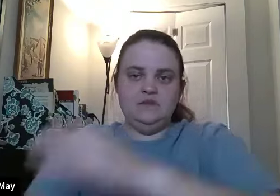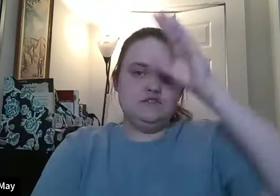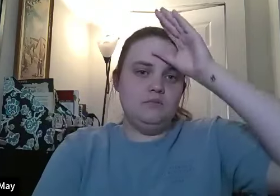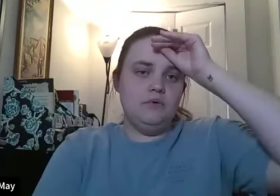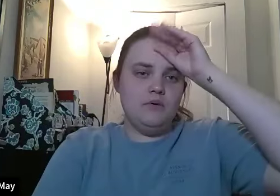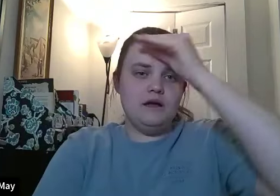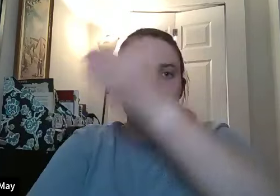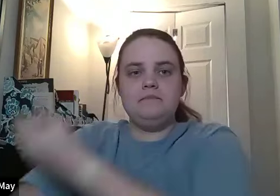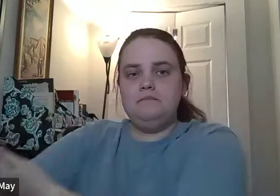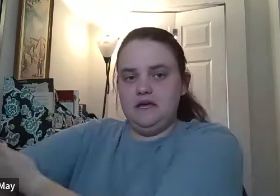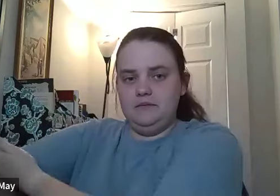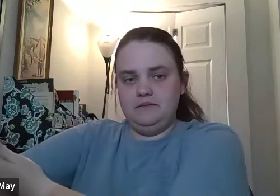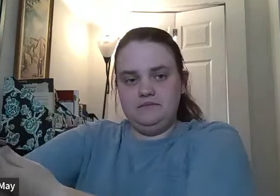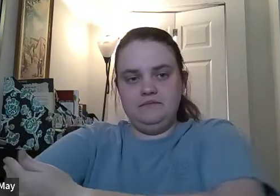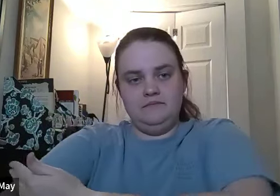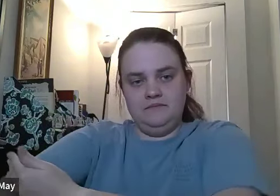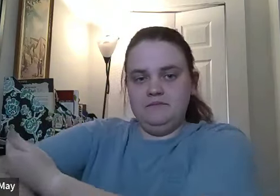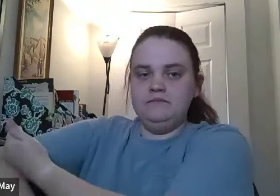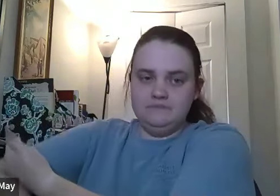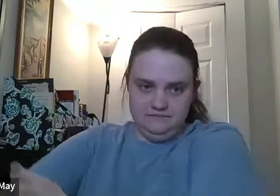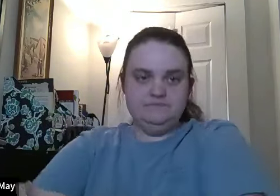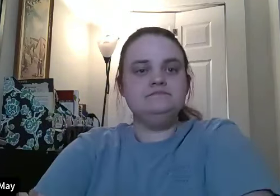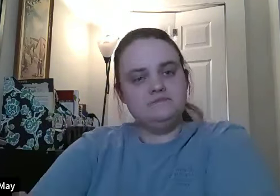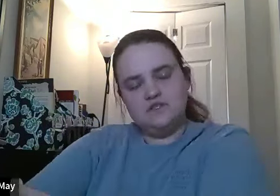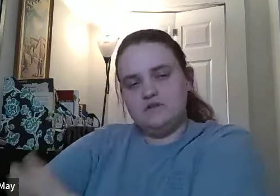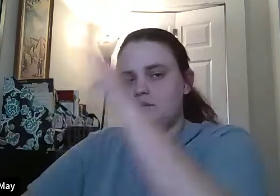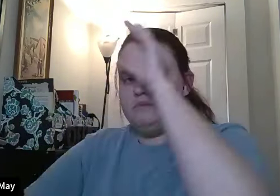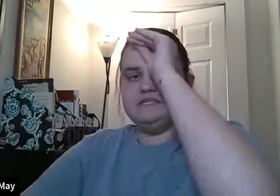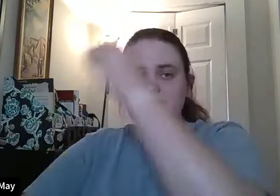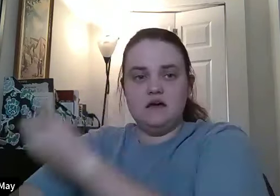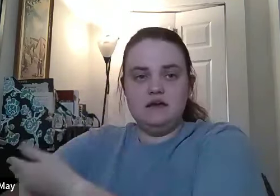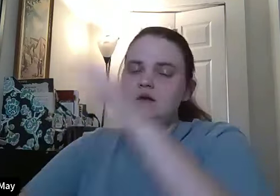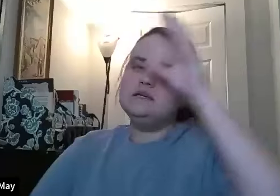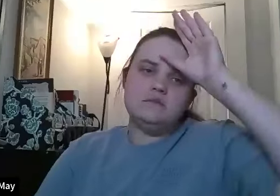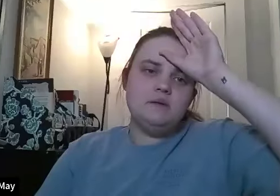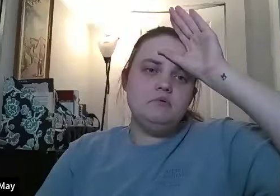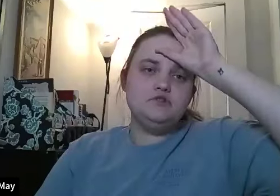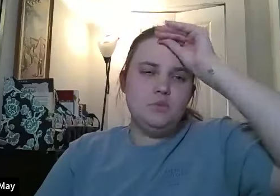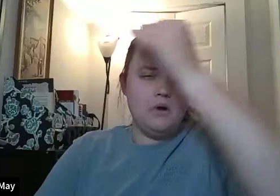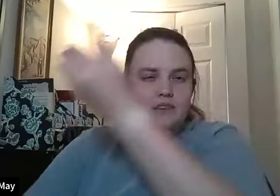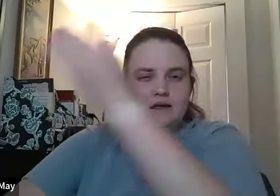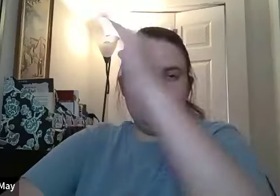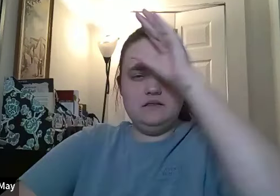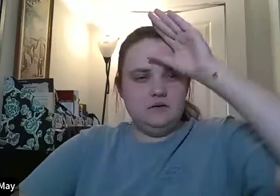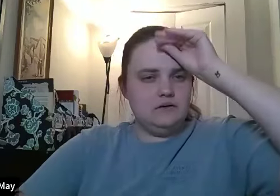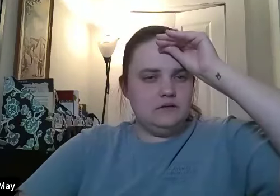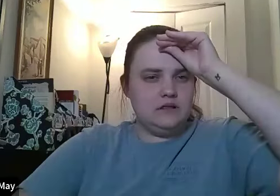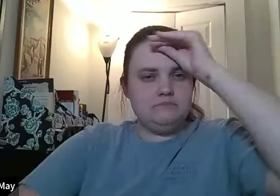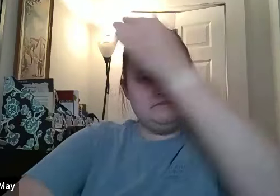So boy, baby. So that would be son. Some people will do one like little clip and